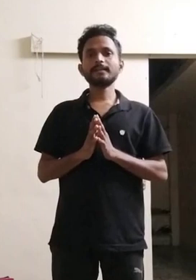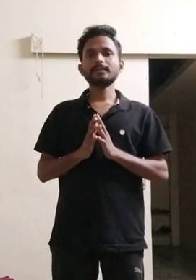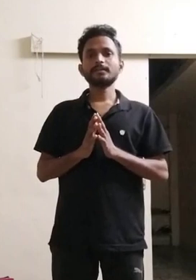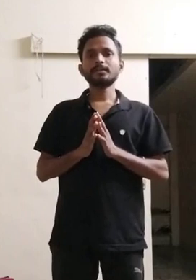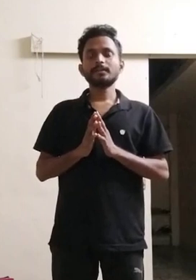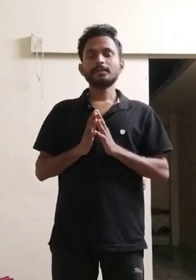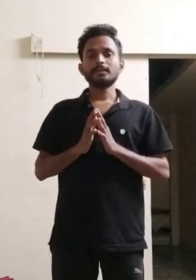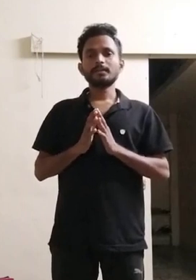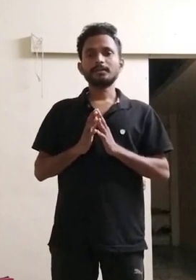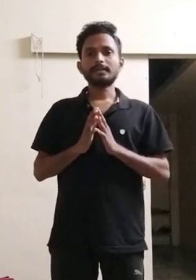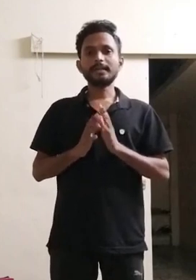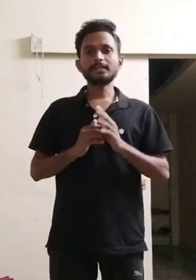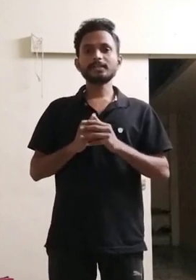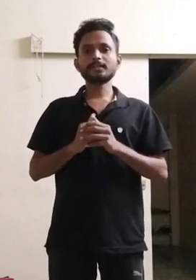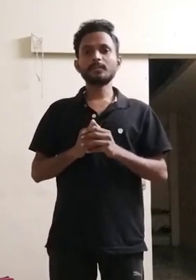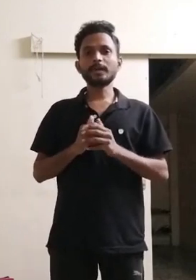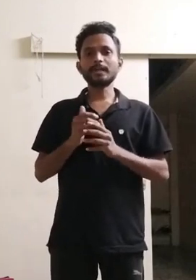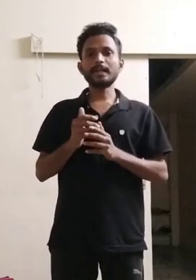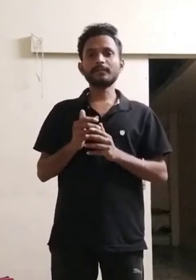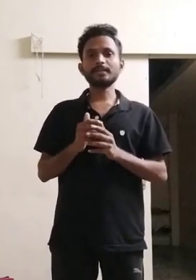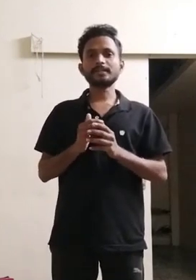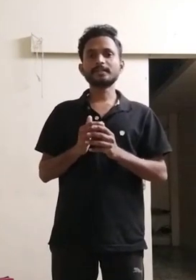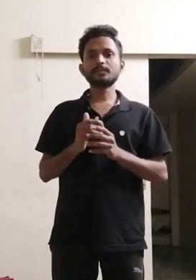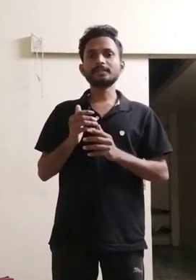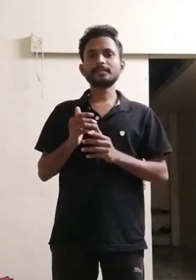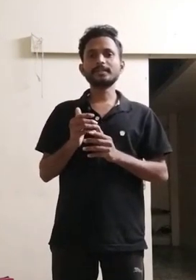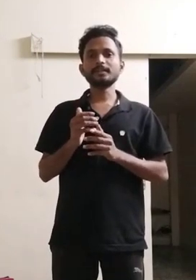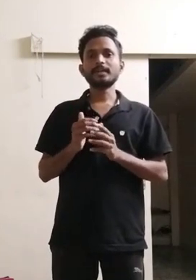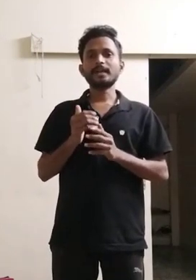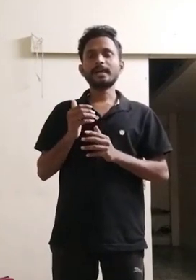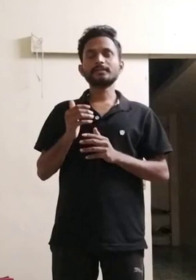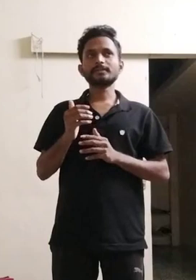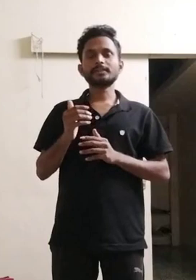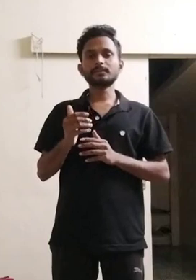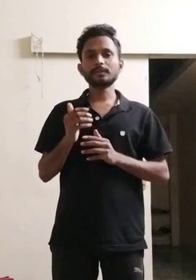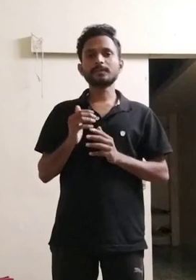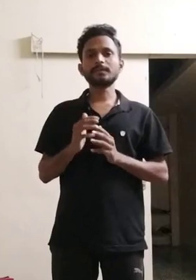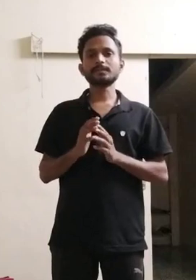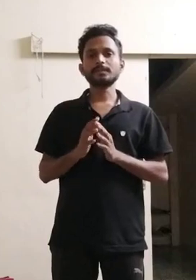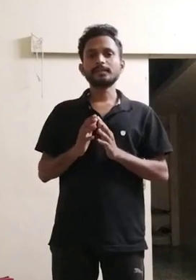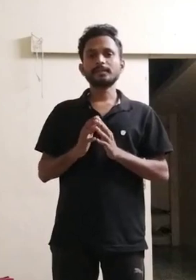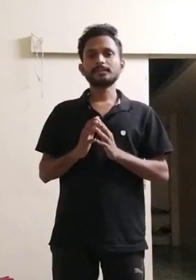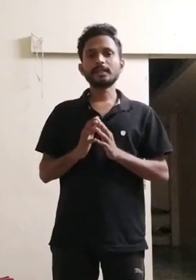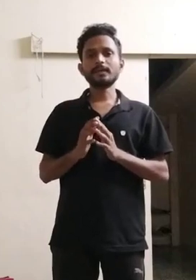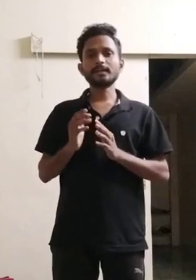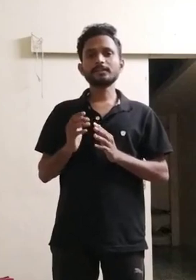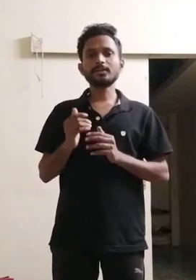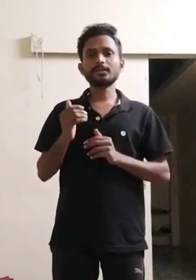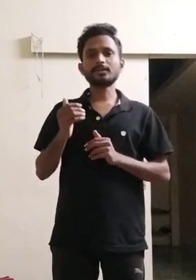Unlike traditional compiled language, example C and C++, Java does not